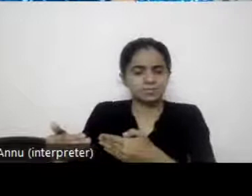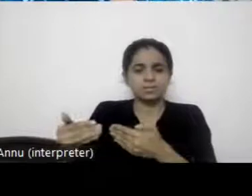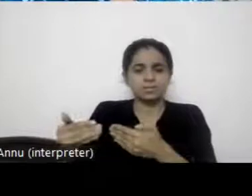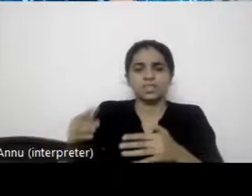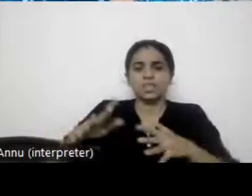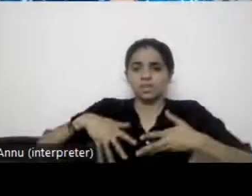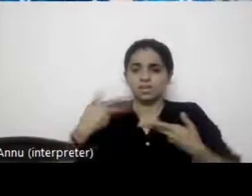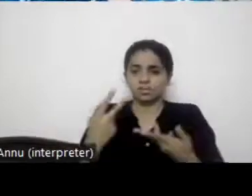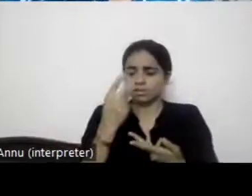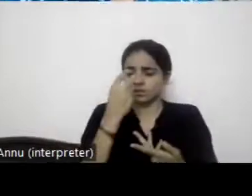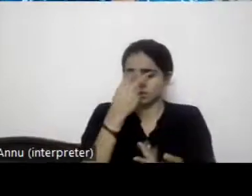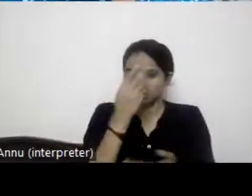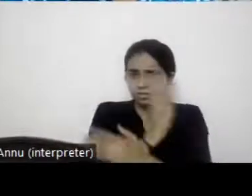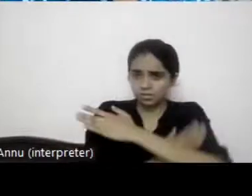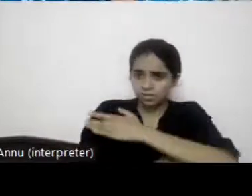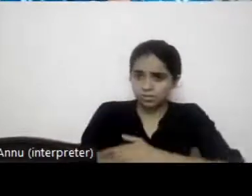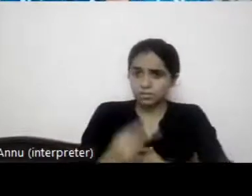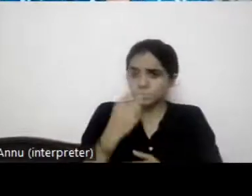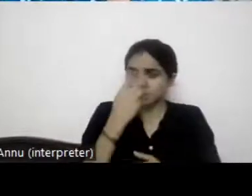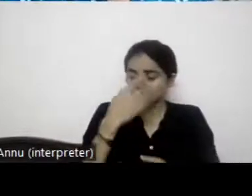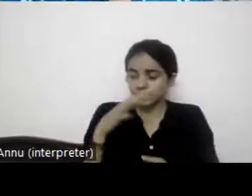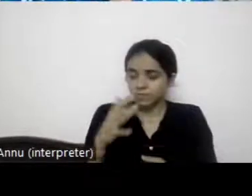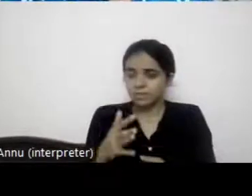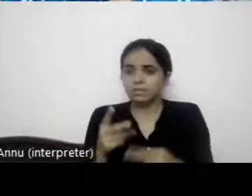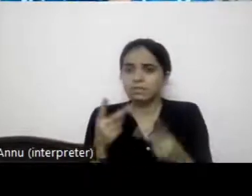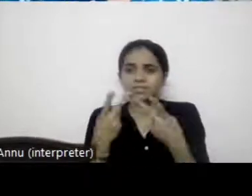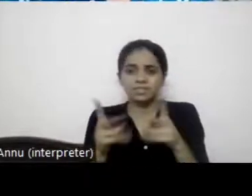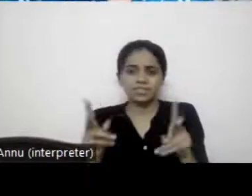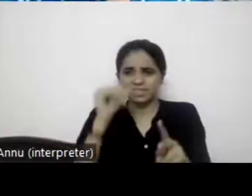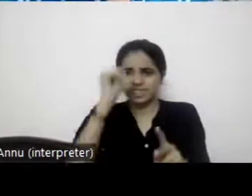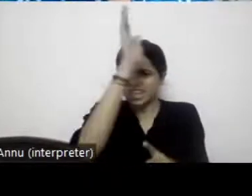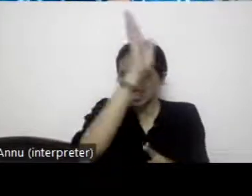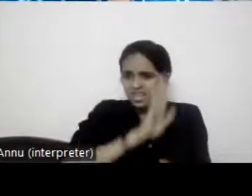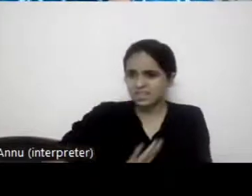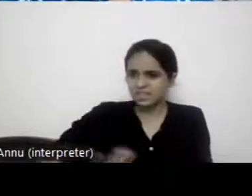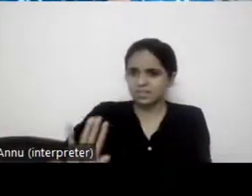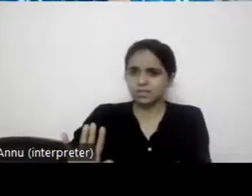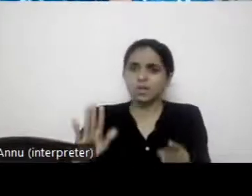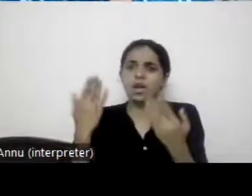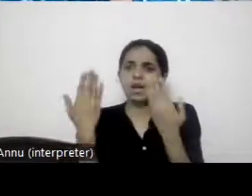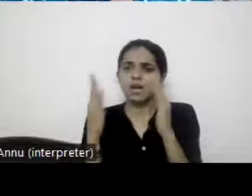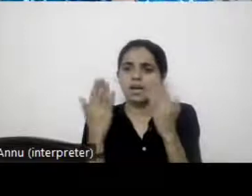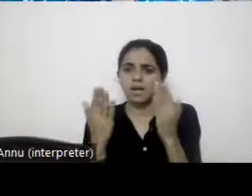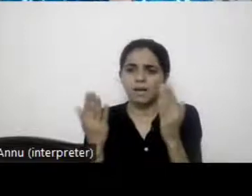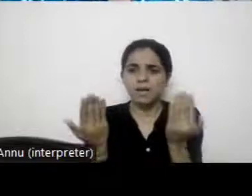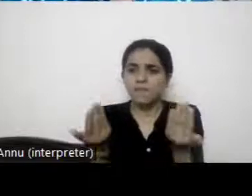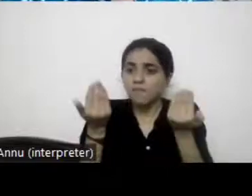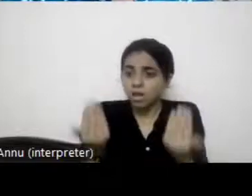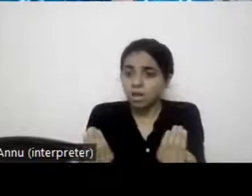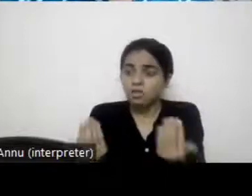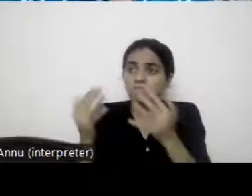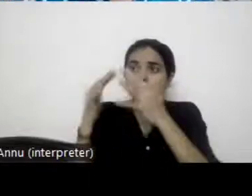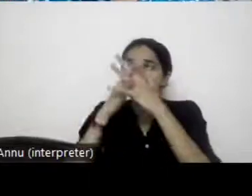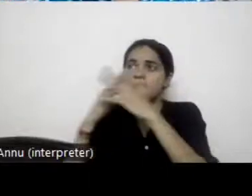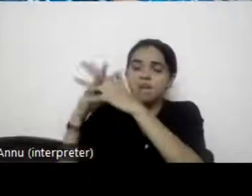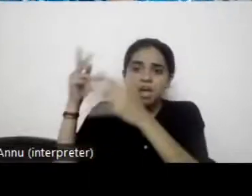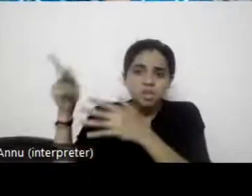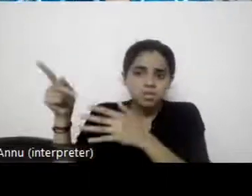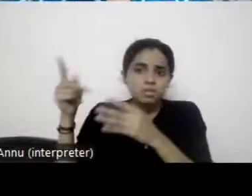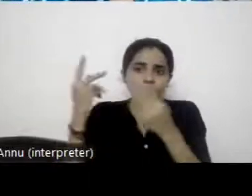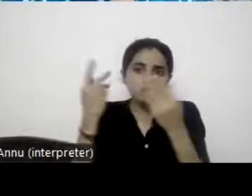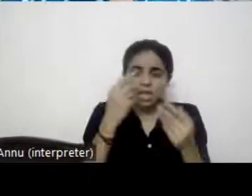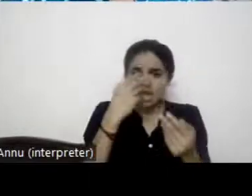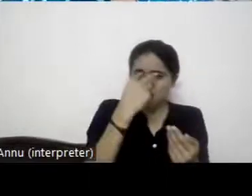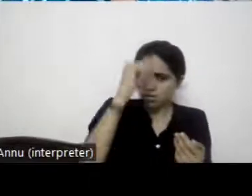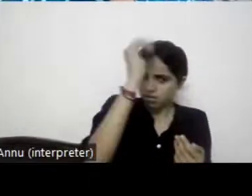How disability, how blindness is so different in India in comparison to what it is in West. So these are the films